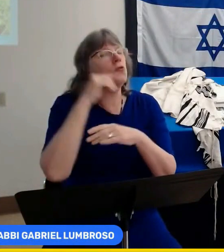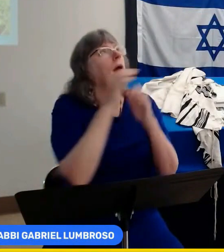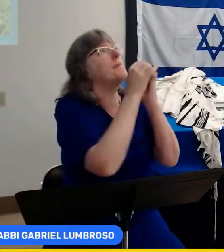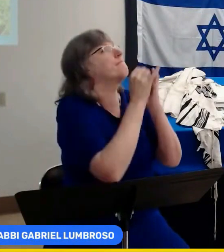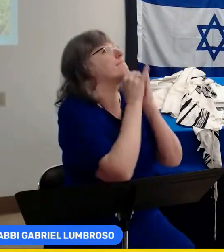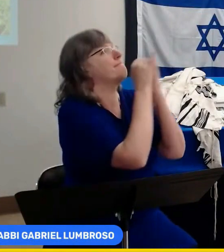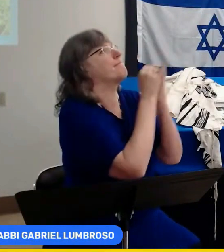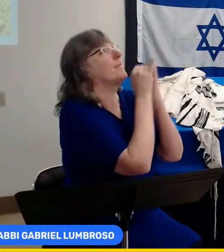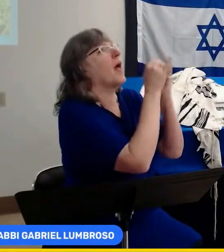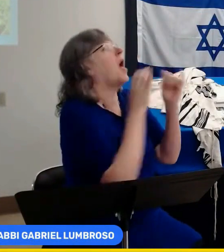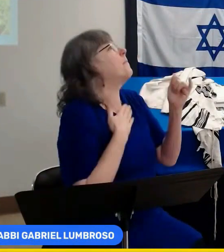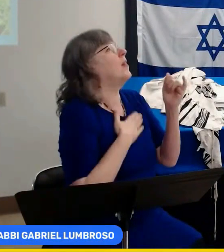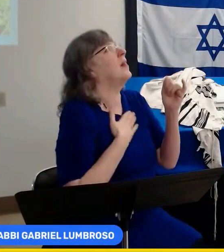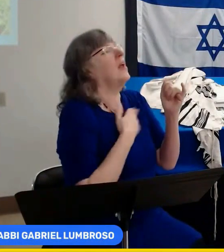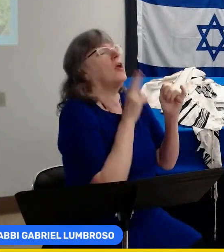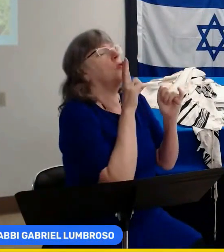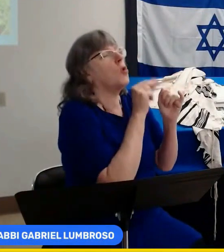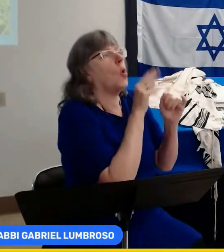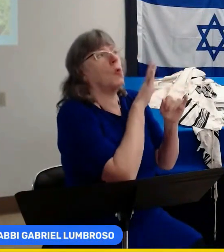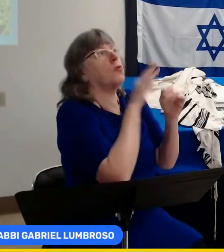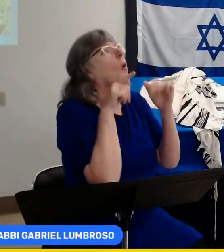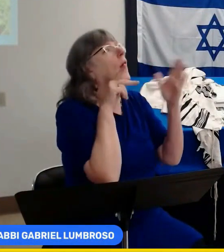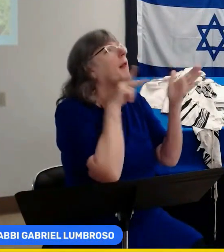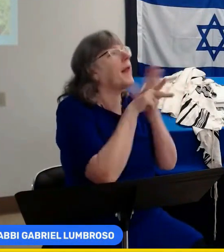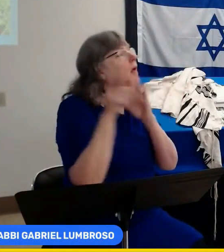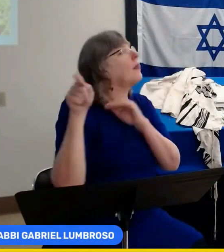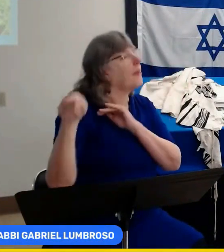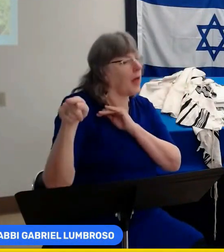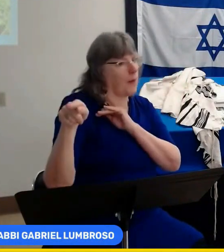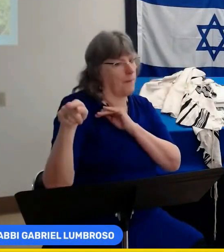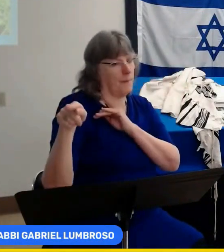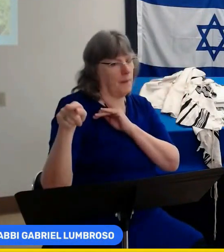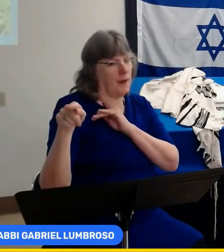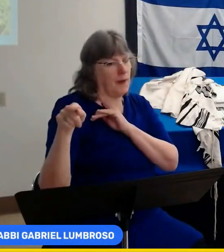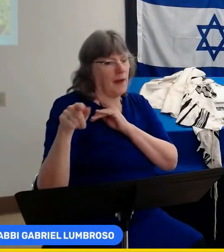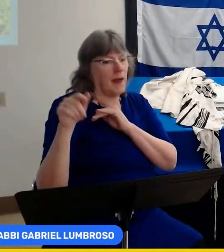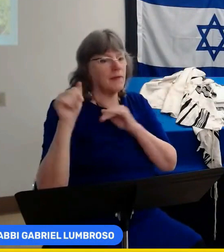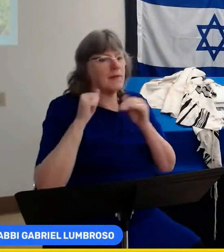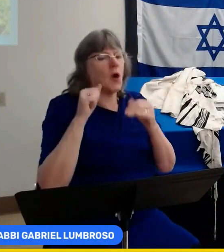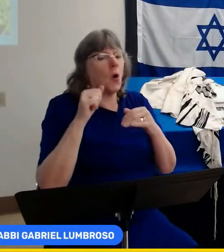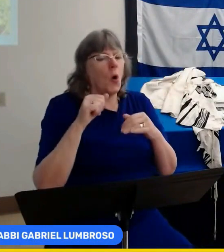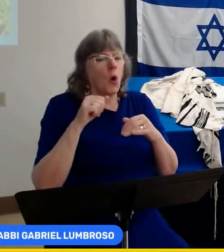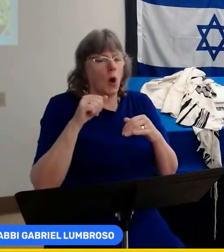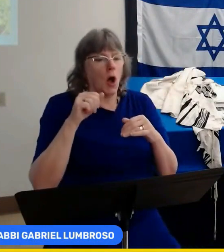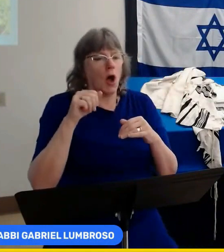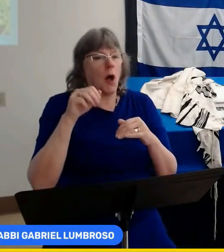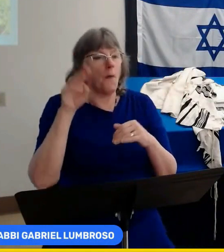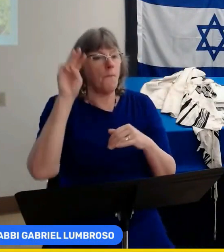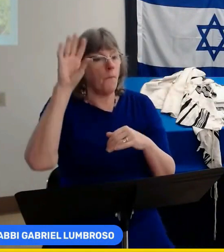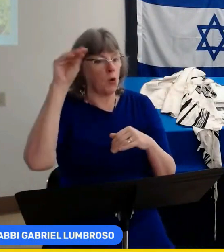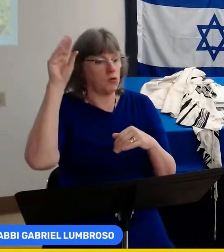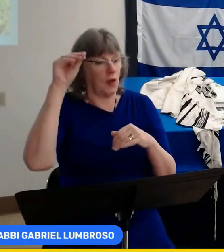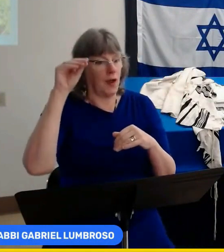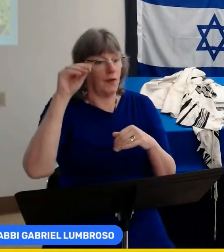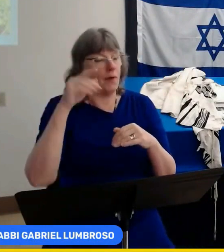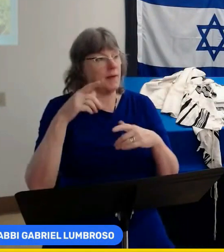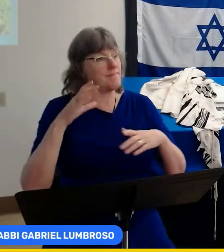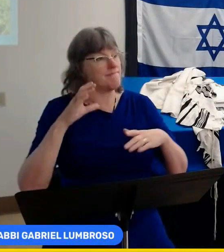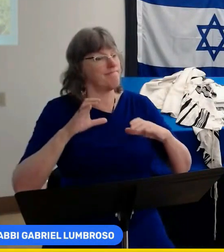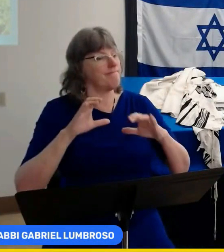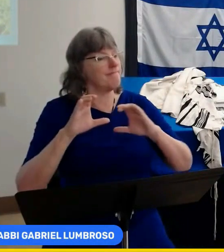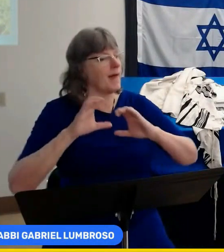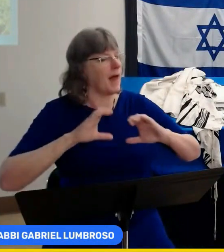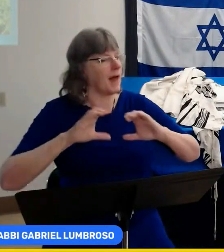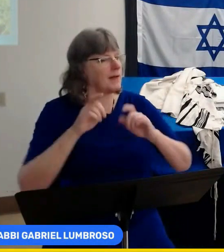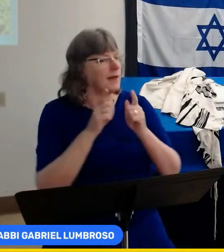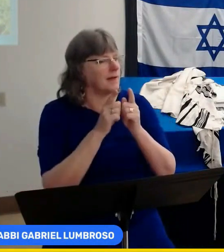redemption, not just for Israel, but for the whole world, who stands a chance at redemption